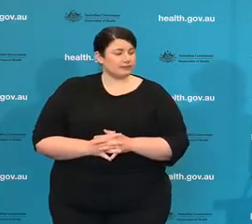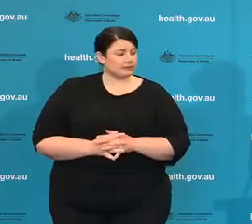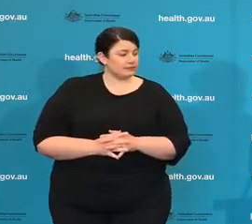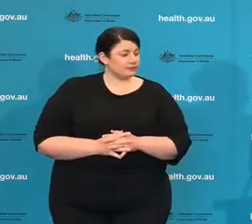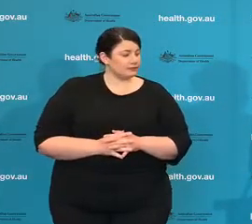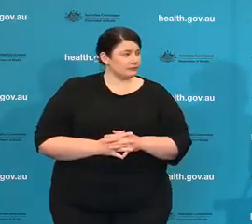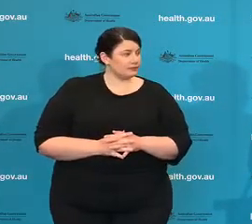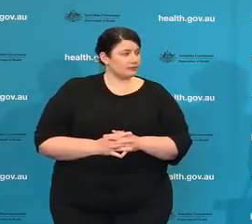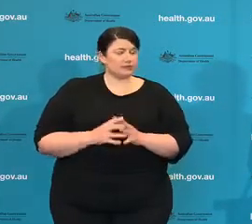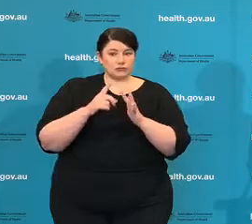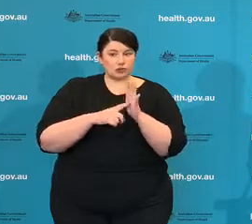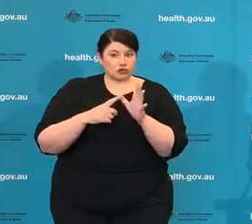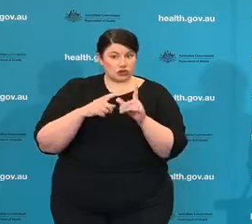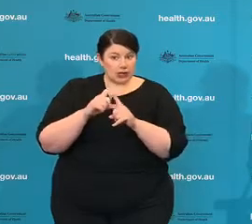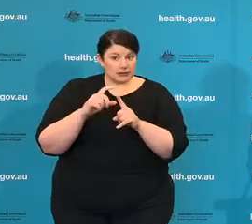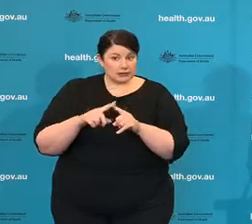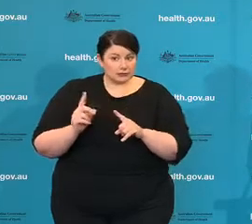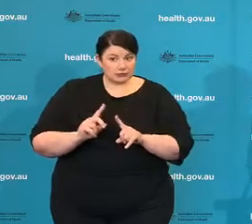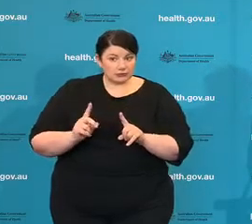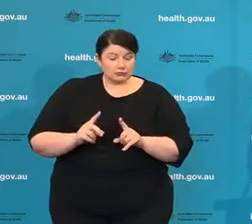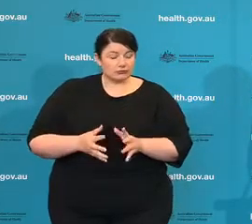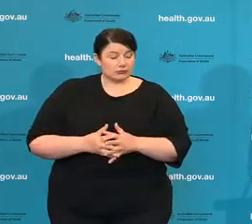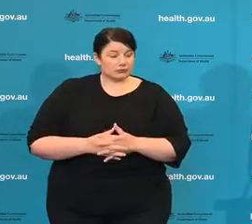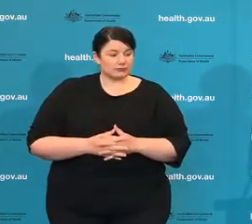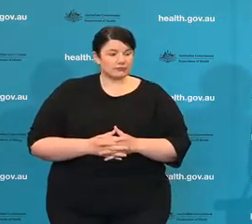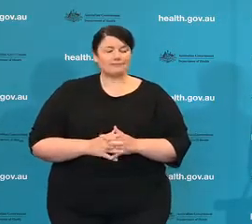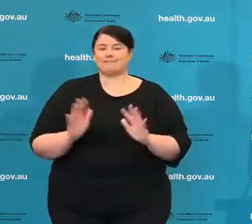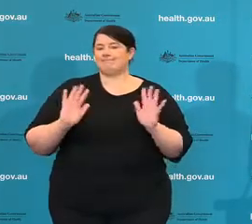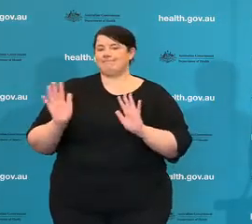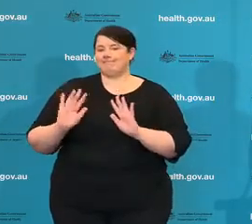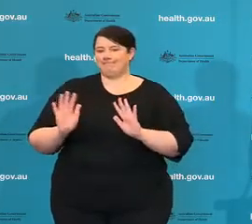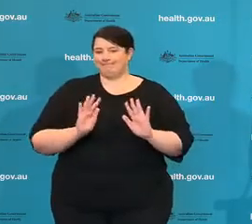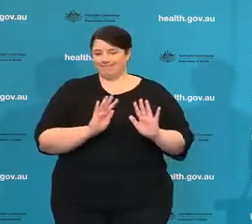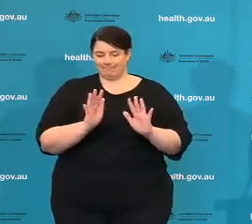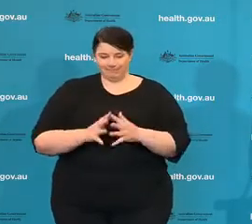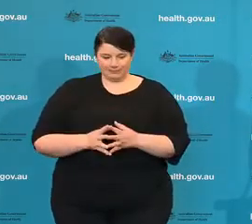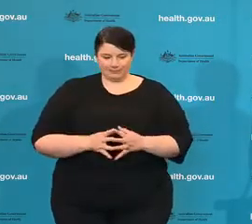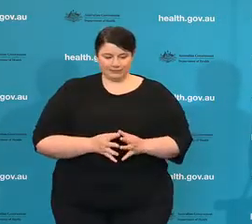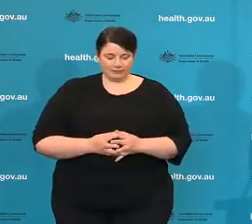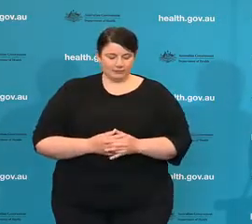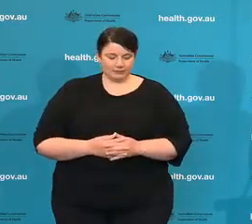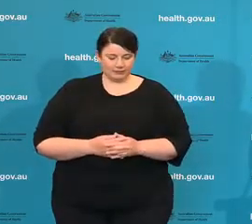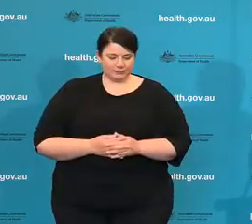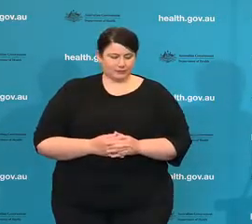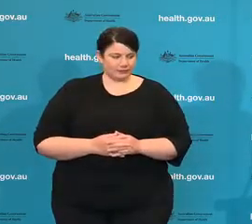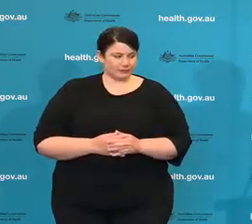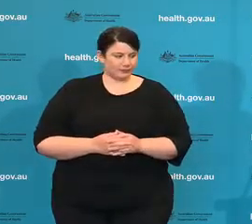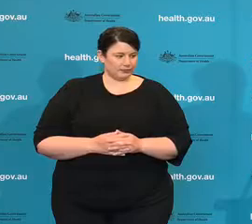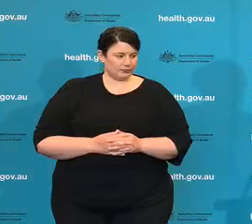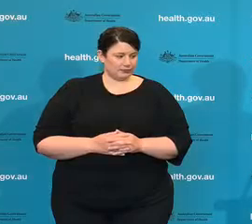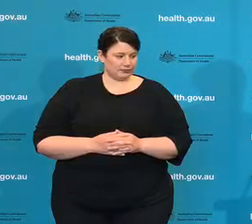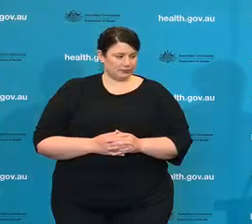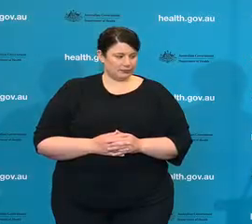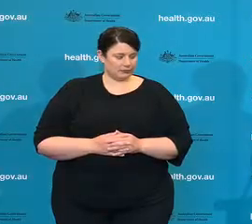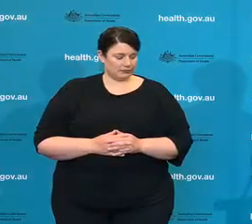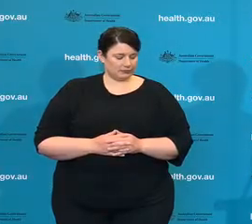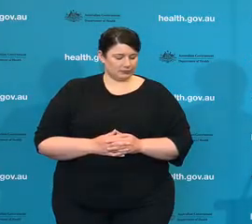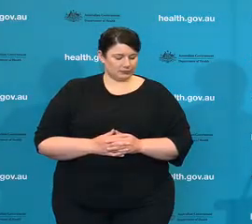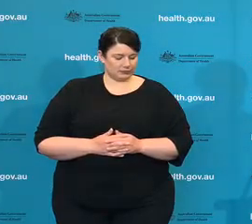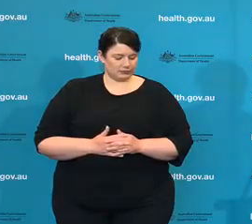I'll take Jade first. Jade? Hello, this is Shabbat. Yes, thank you. Yes, go ahead, Jade.